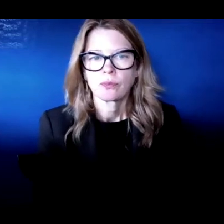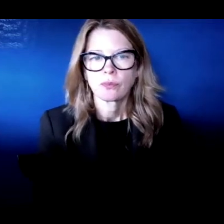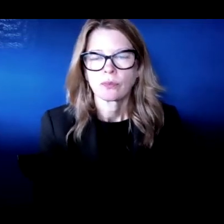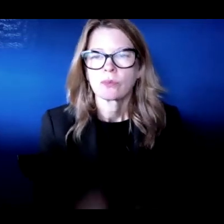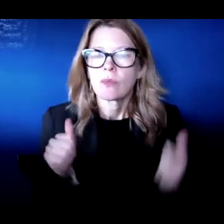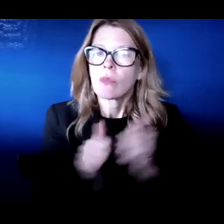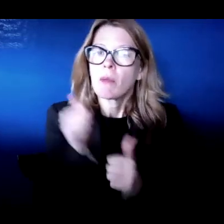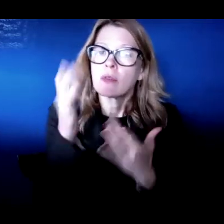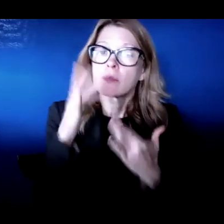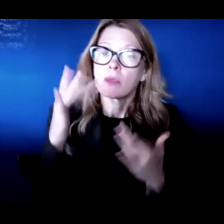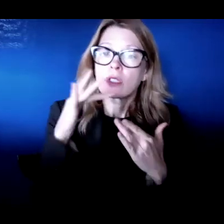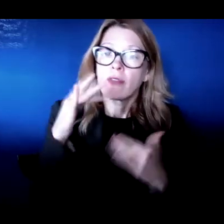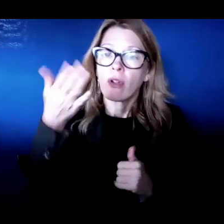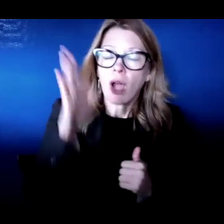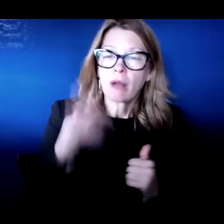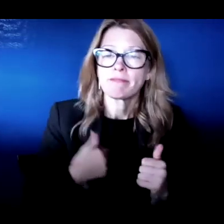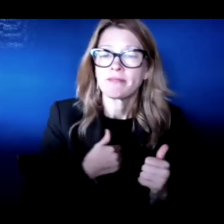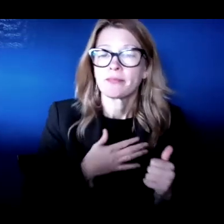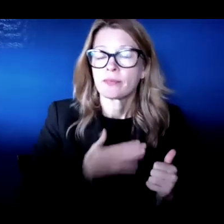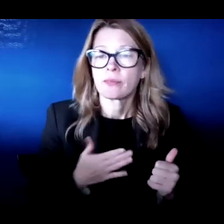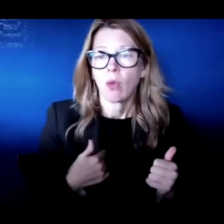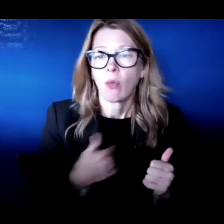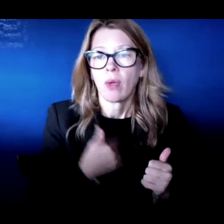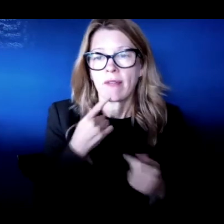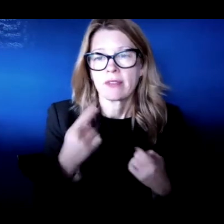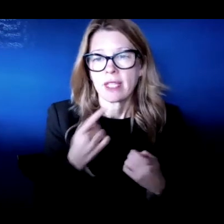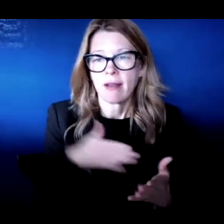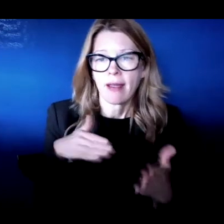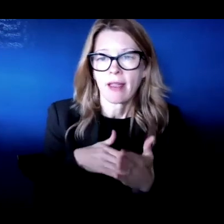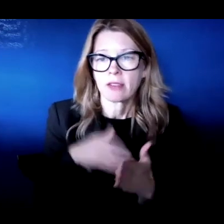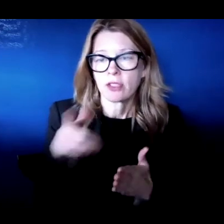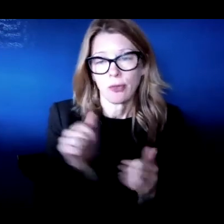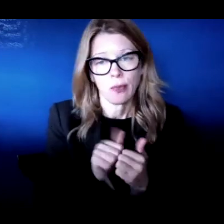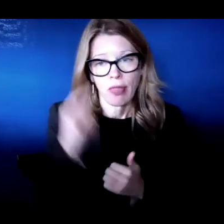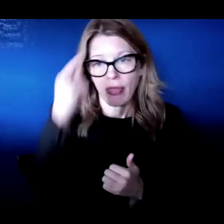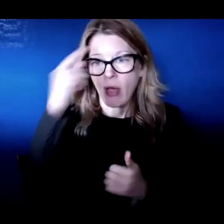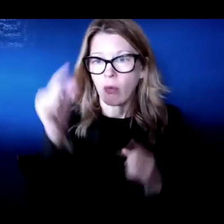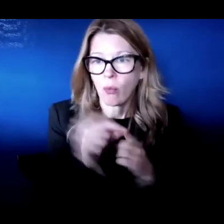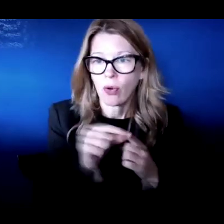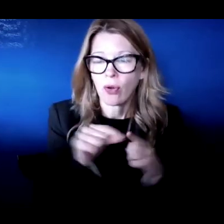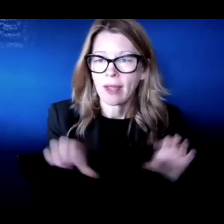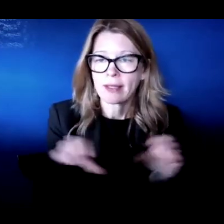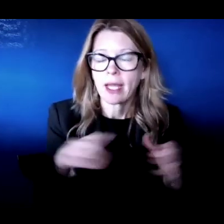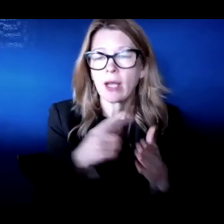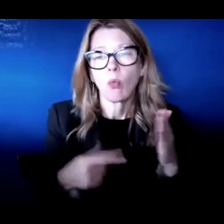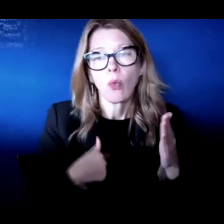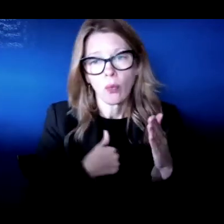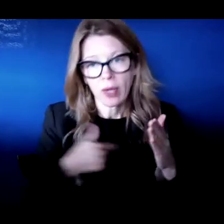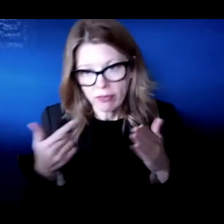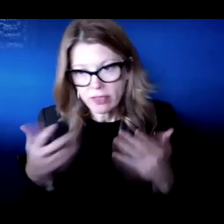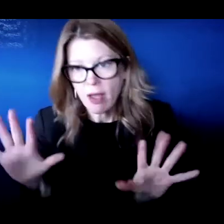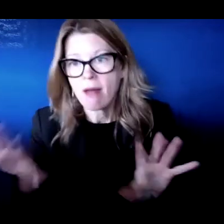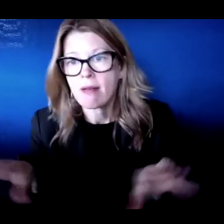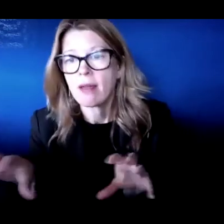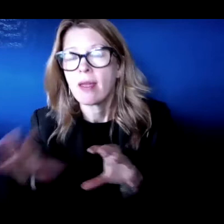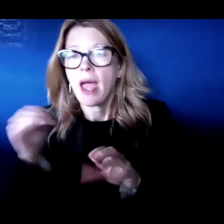Most merciful God, we confess that we have sinned against You in thought, word, and deed by what we have done and by what we